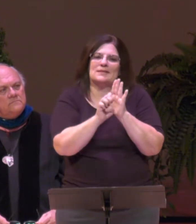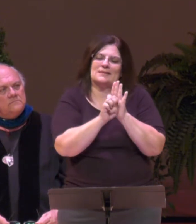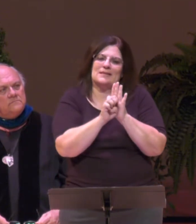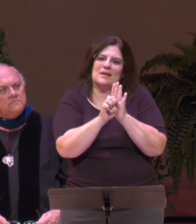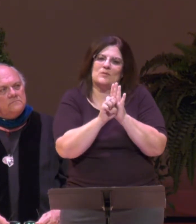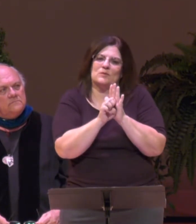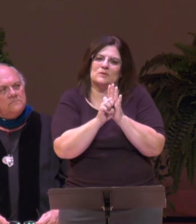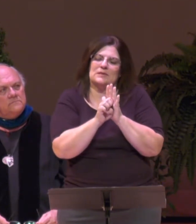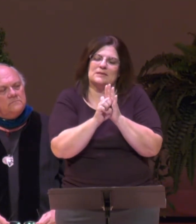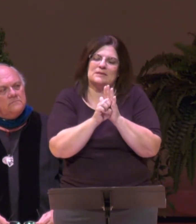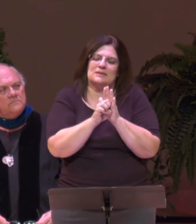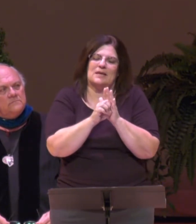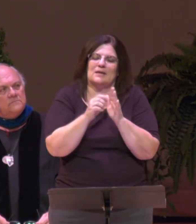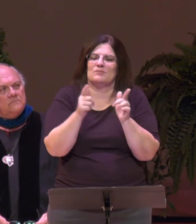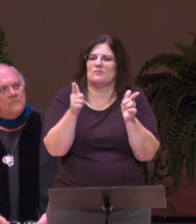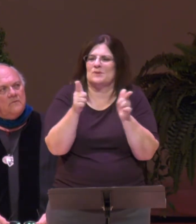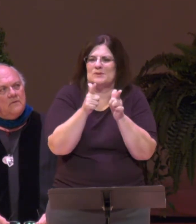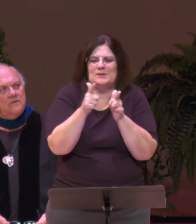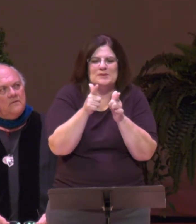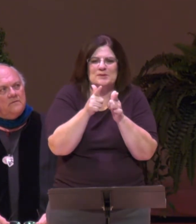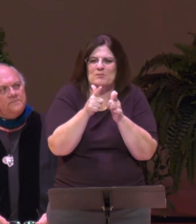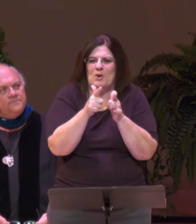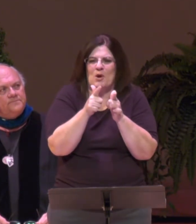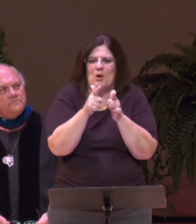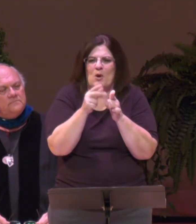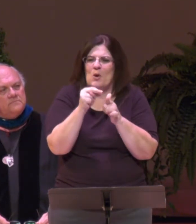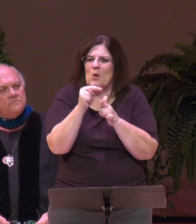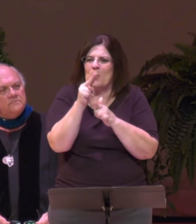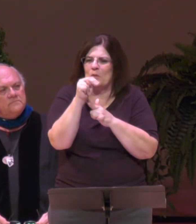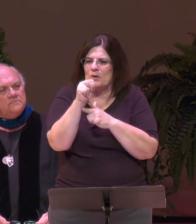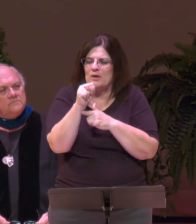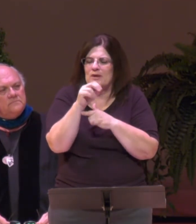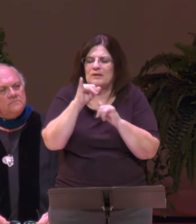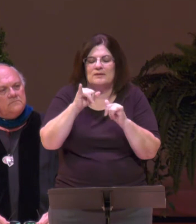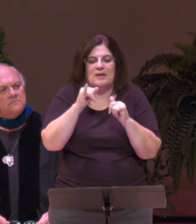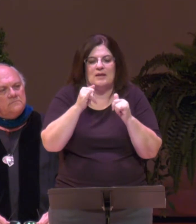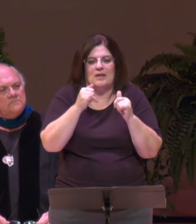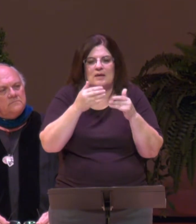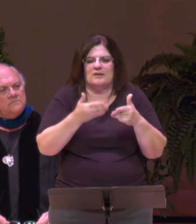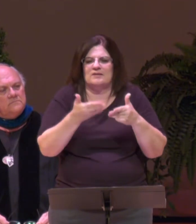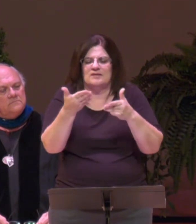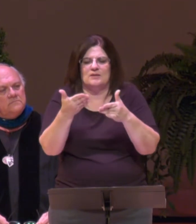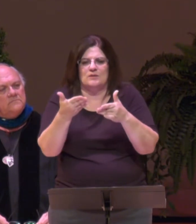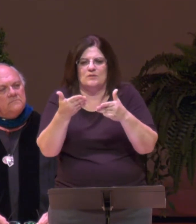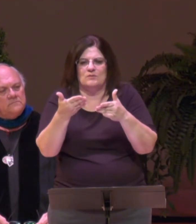small-sized Catholic nun who gave her life tending to the poorest of the poor in Calcutta, India,